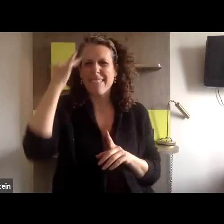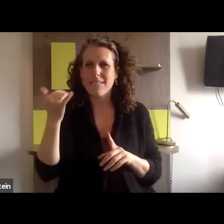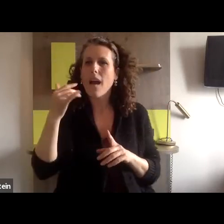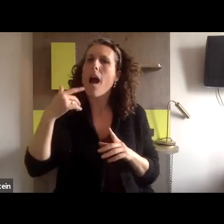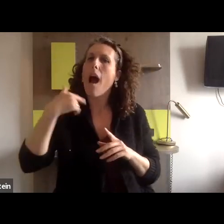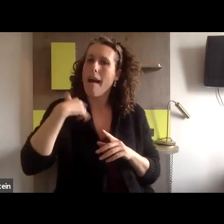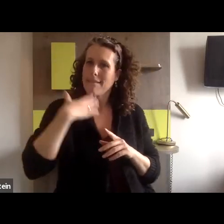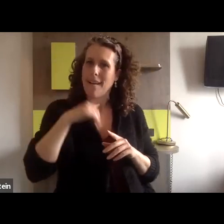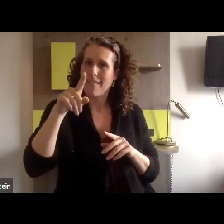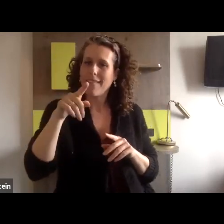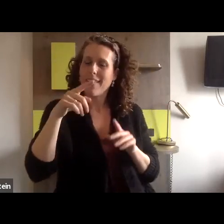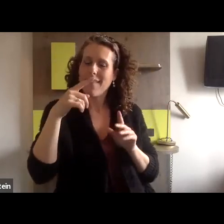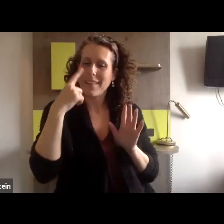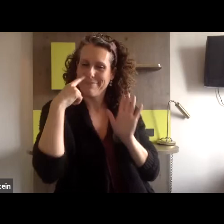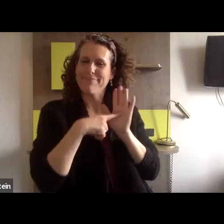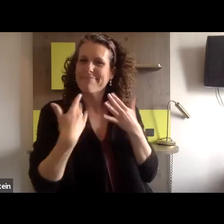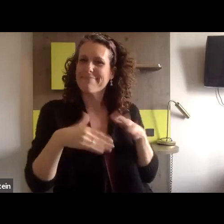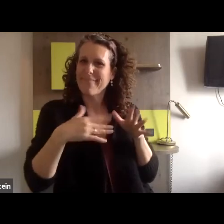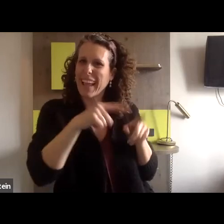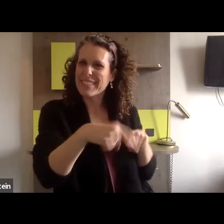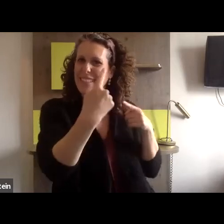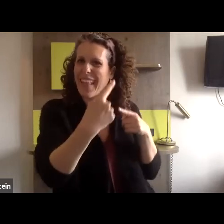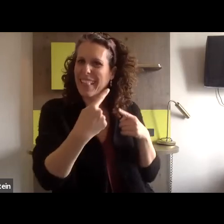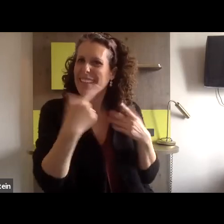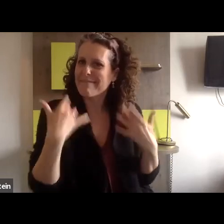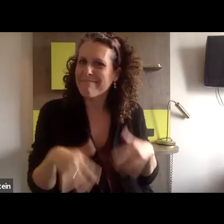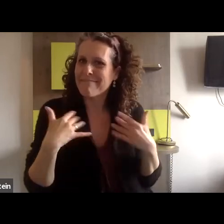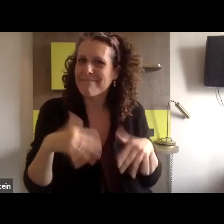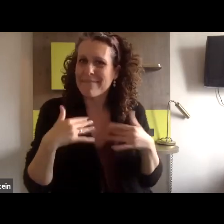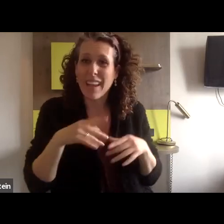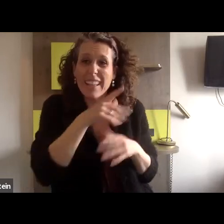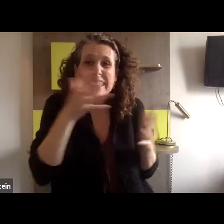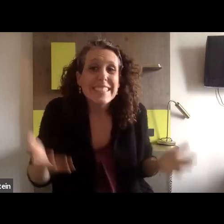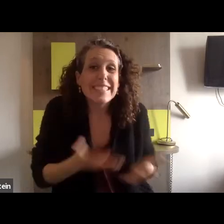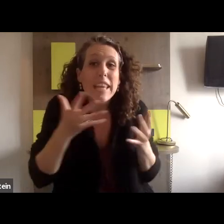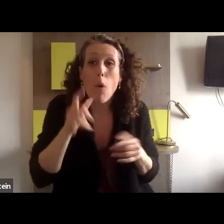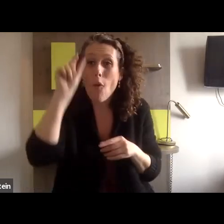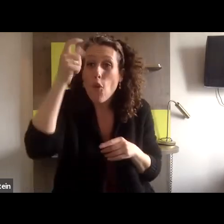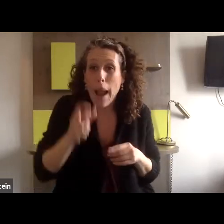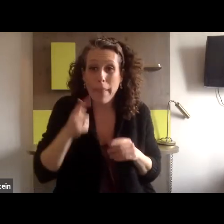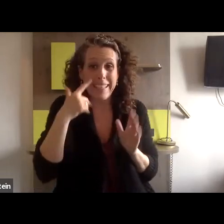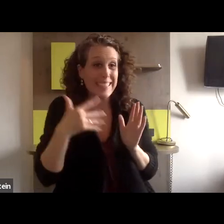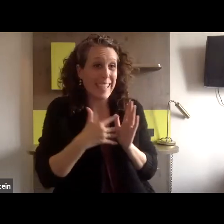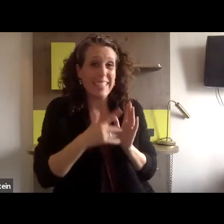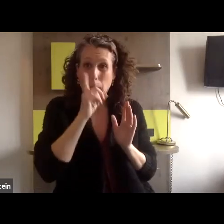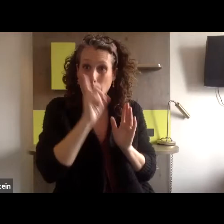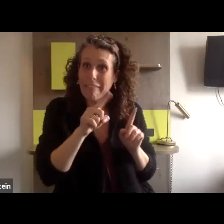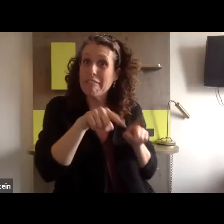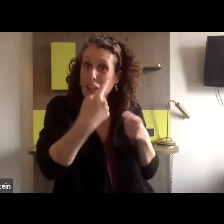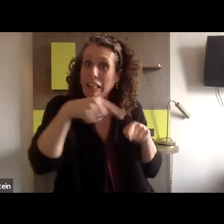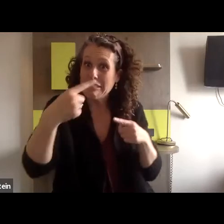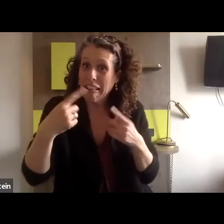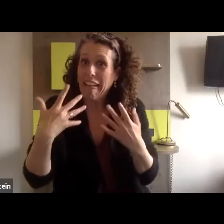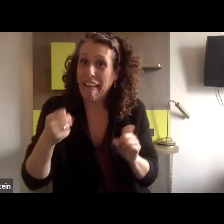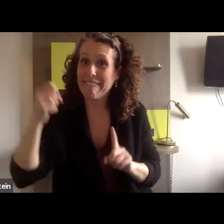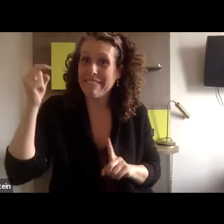if you just starting with sampling items for a very simple vocabulary size test. So a vocabulary size